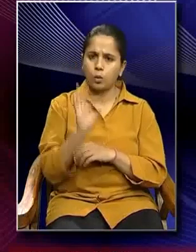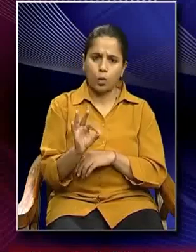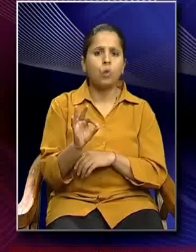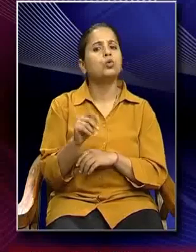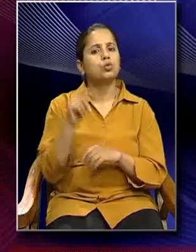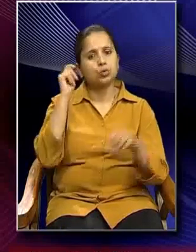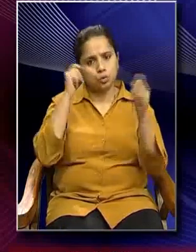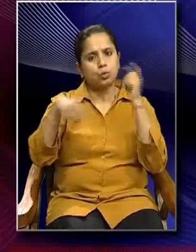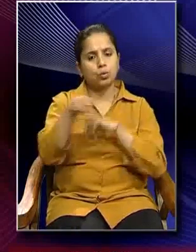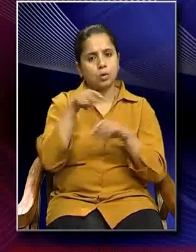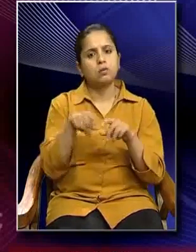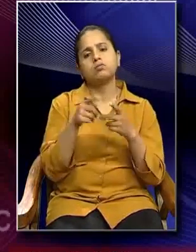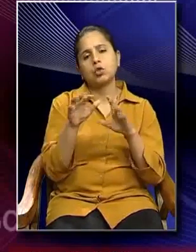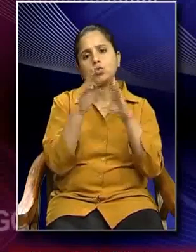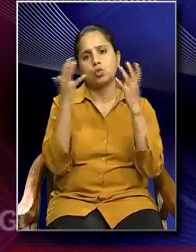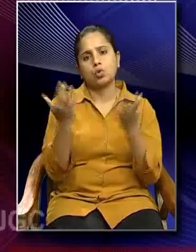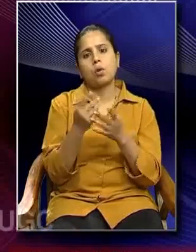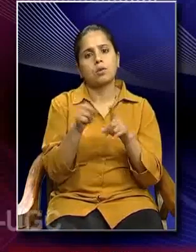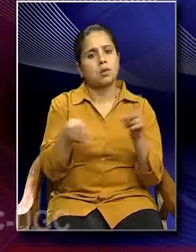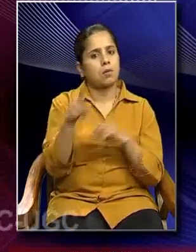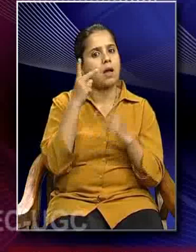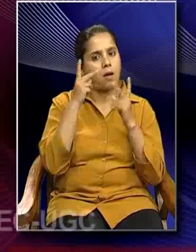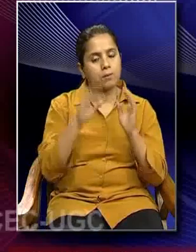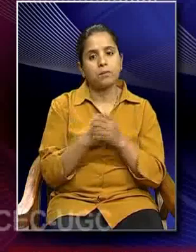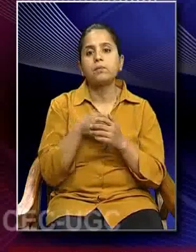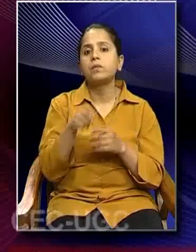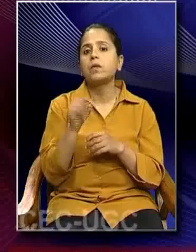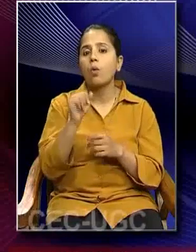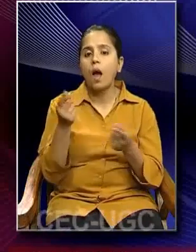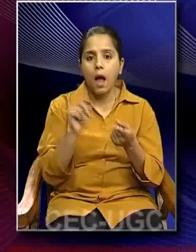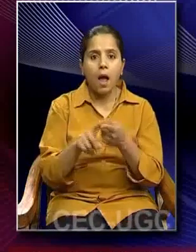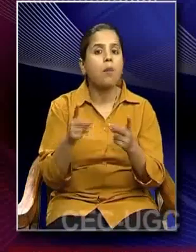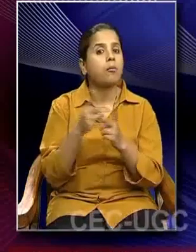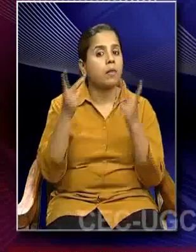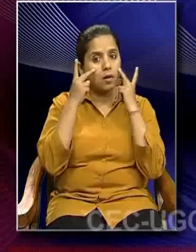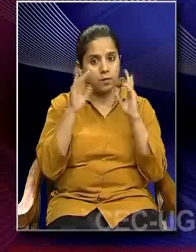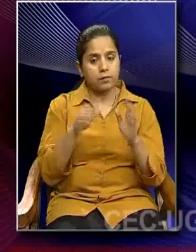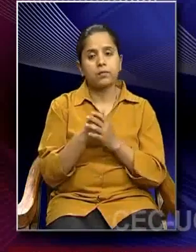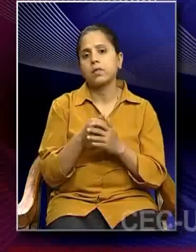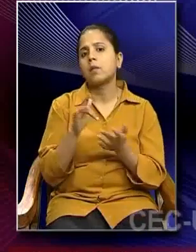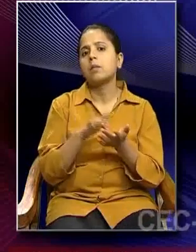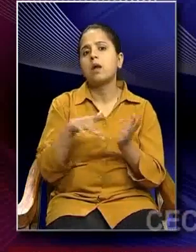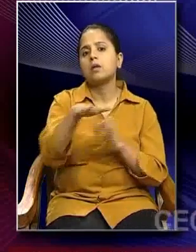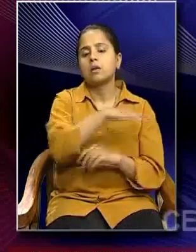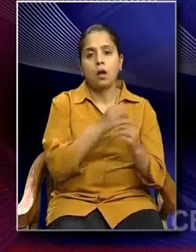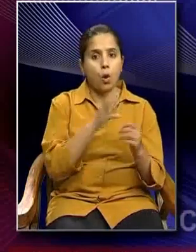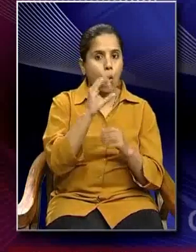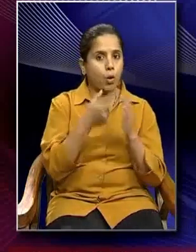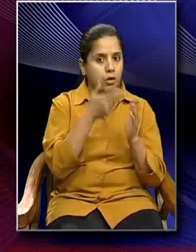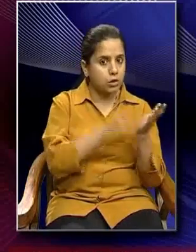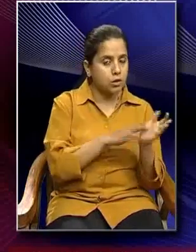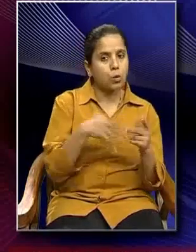play in global labor force supply, and implications both at the area of origin and the